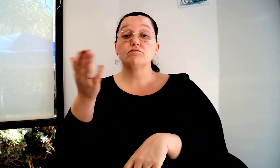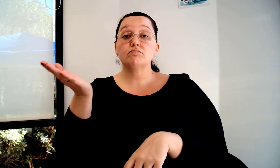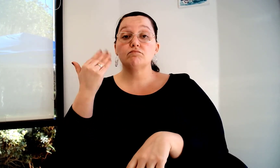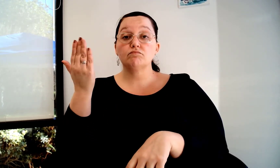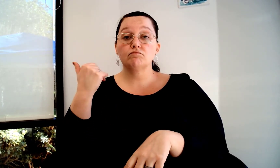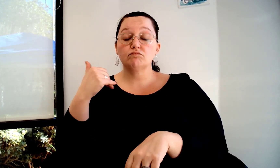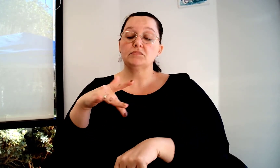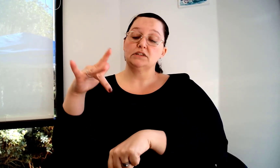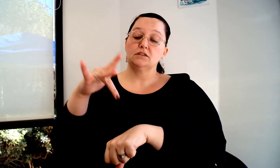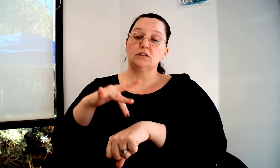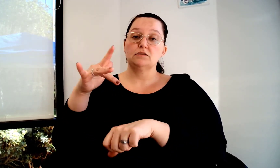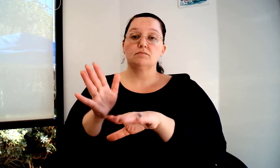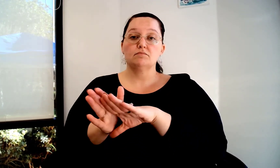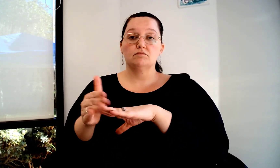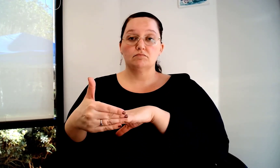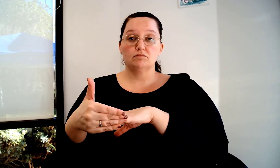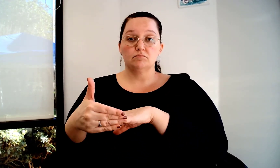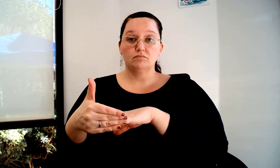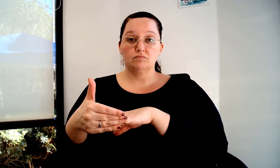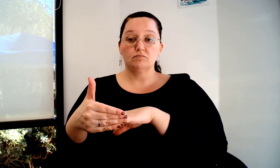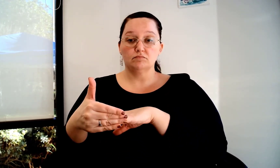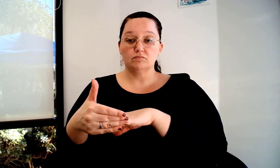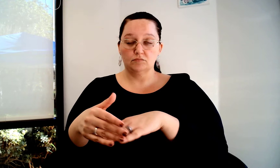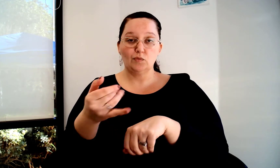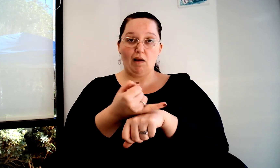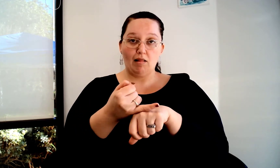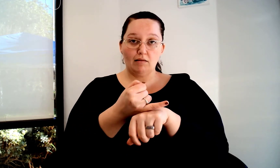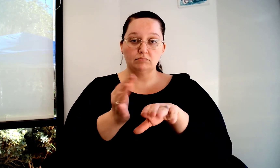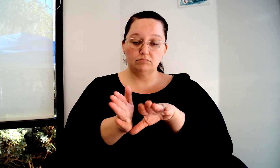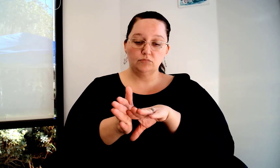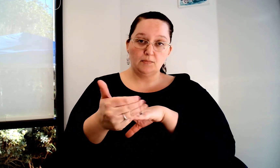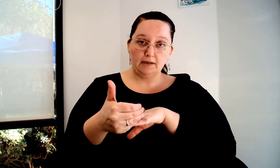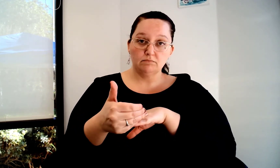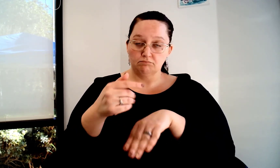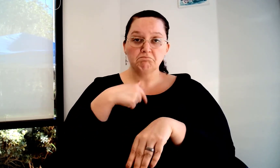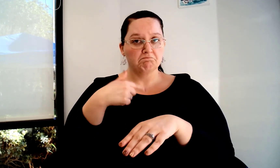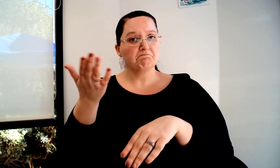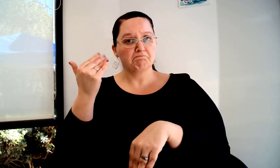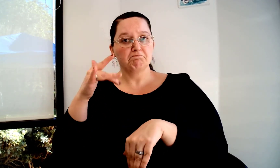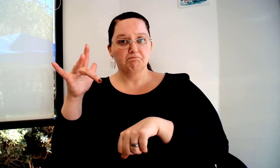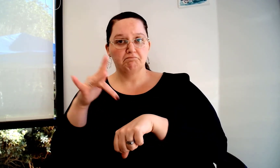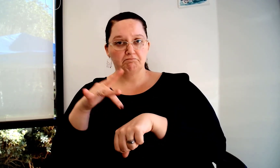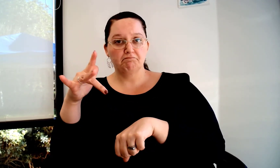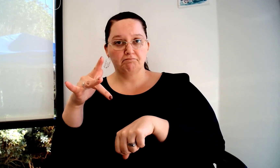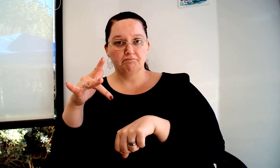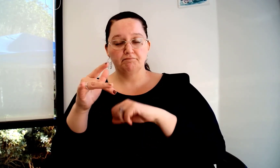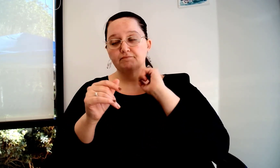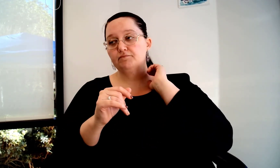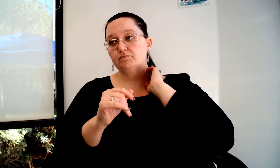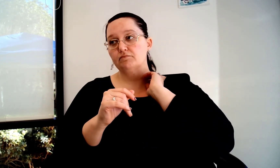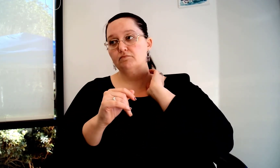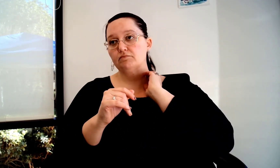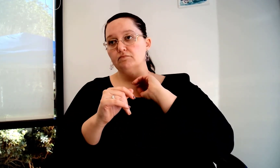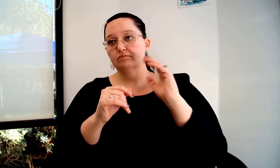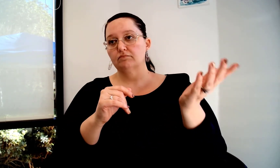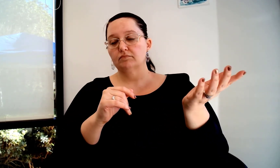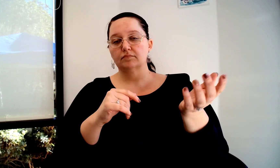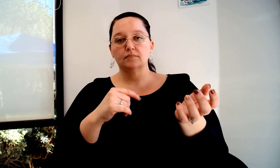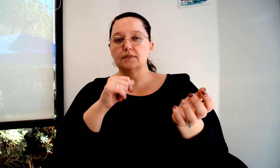place. So for example, I have touched Jamaica, the island Jamaica. I have touched